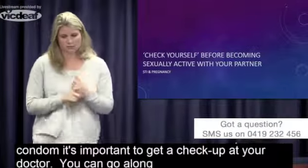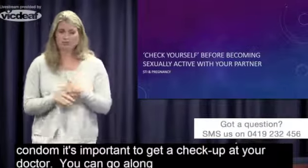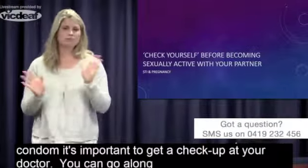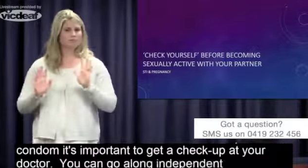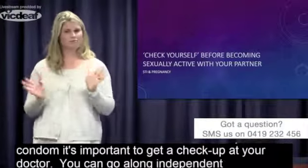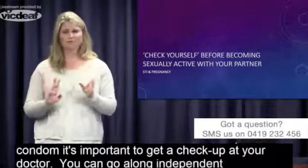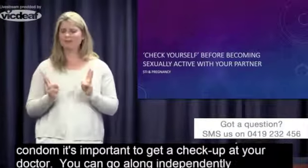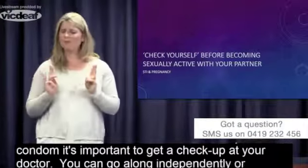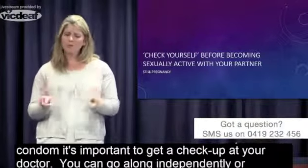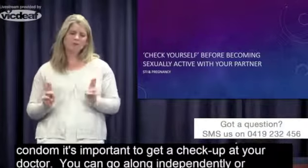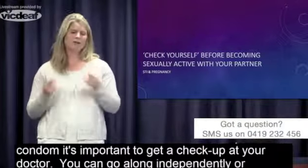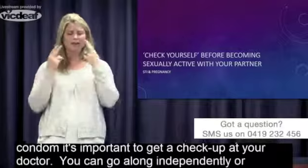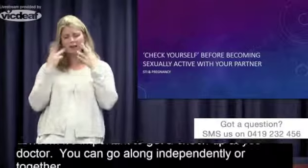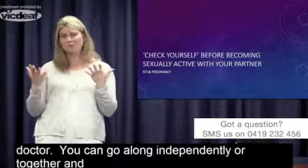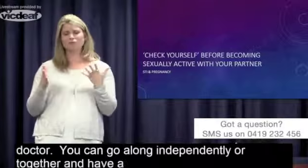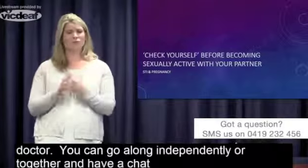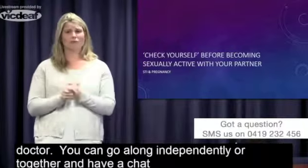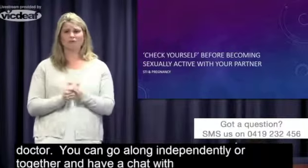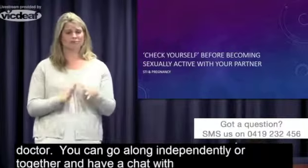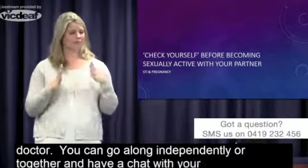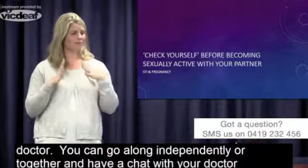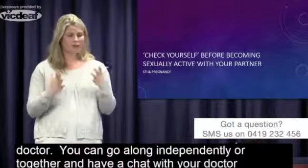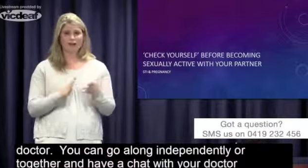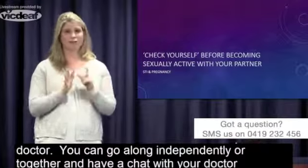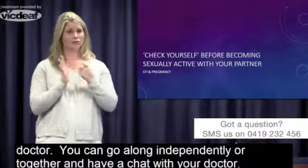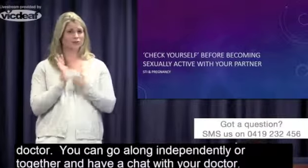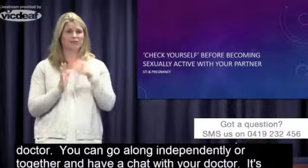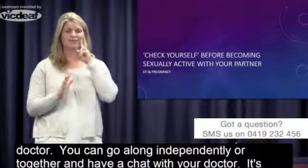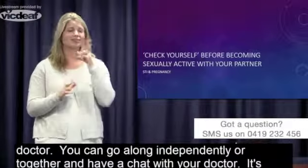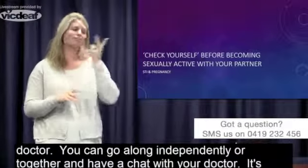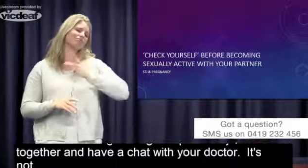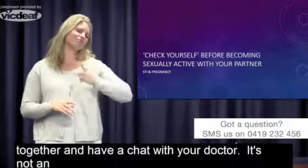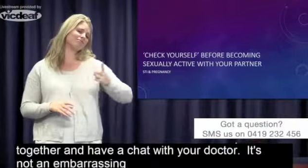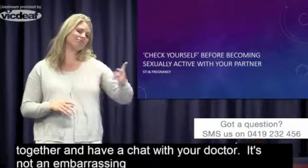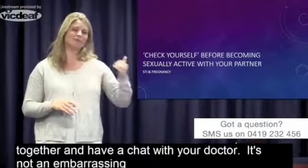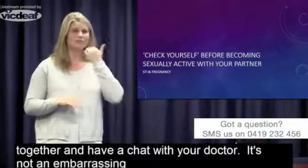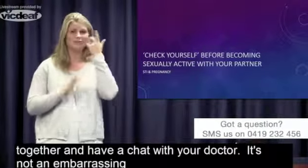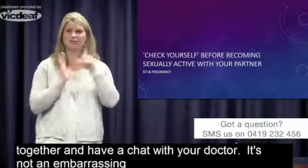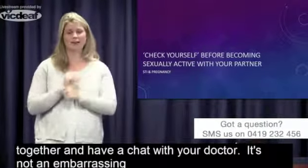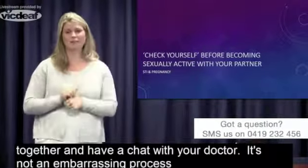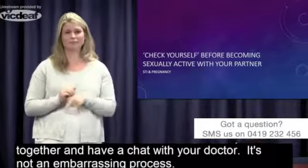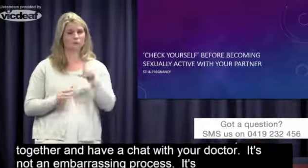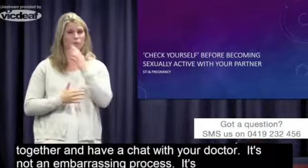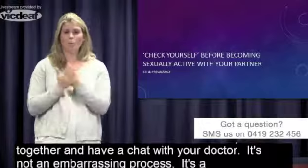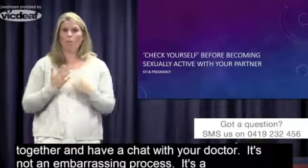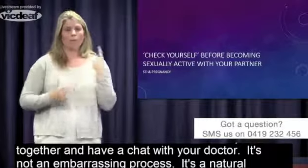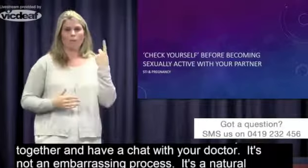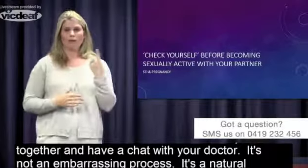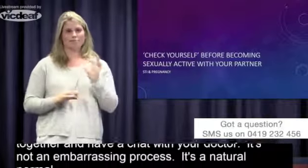embarrassing process, it's really not. It's a very natural, normal experience for people to visit their doctor and have this discussion time and time